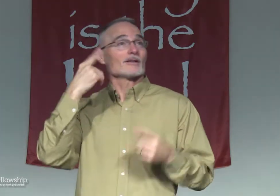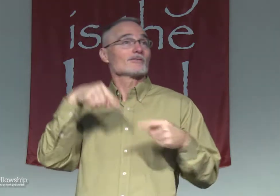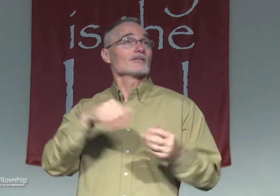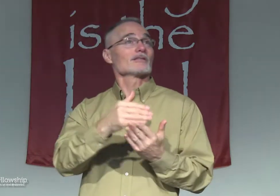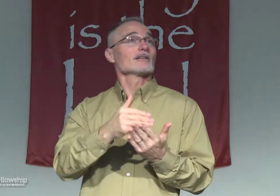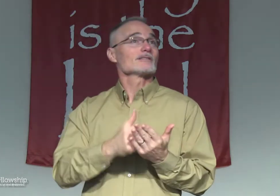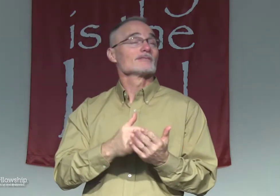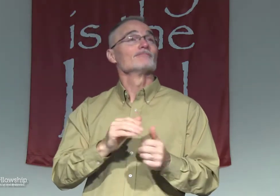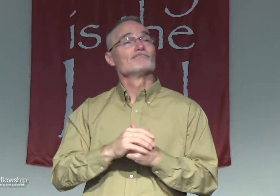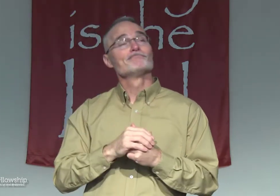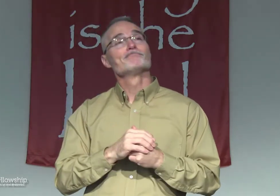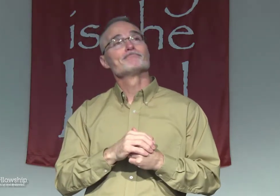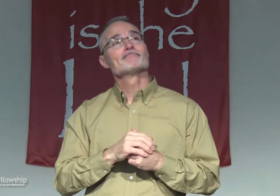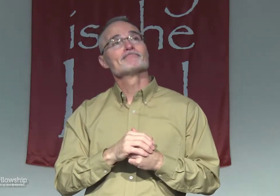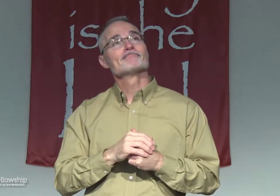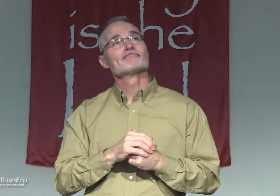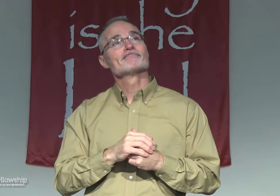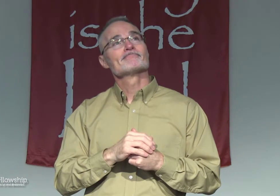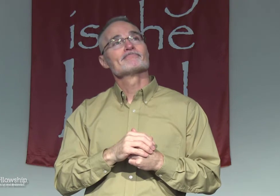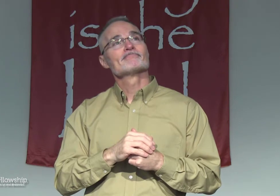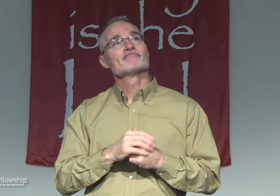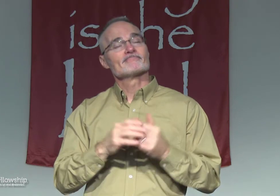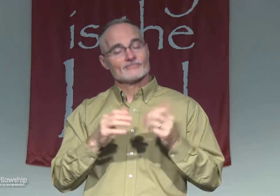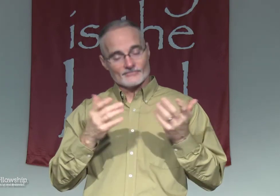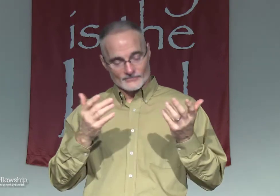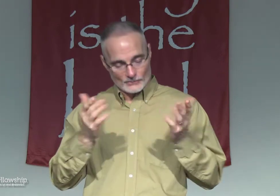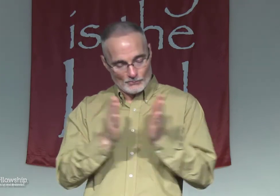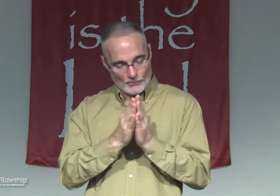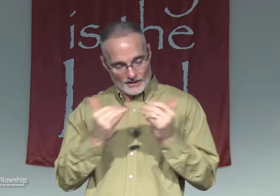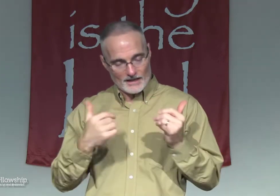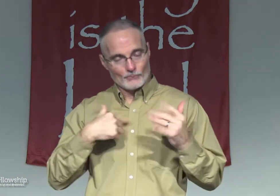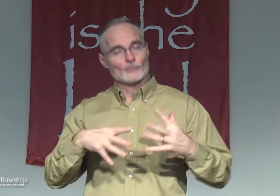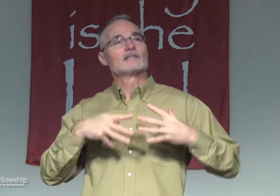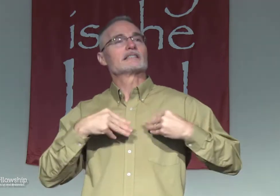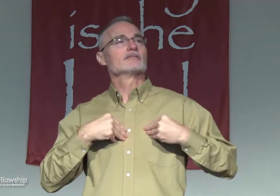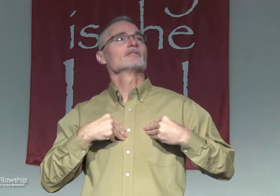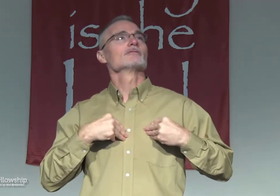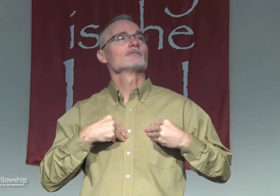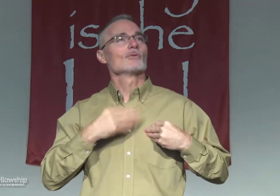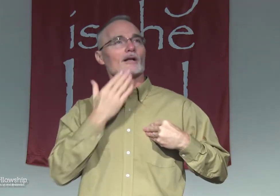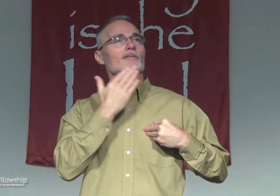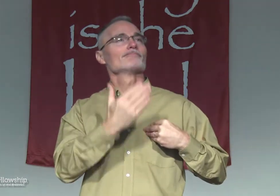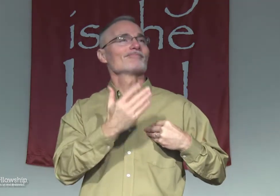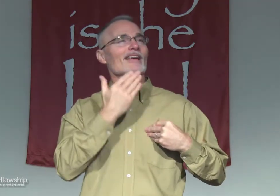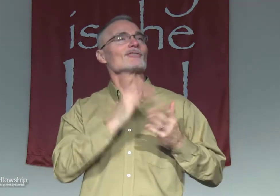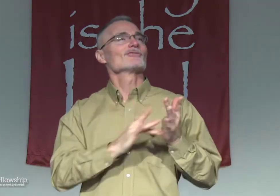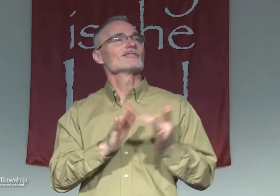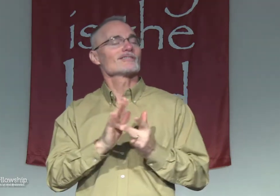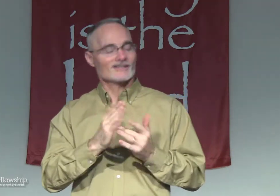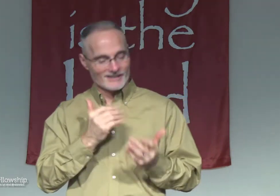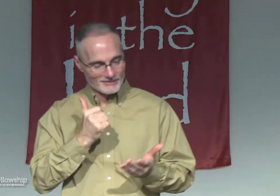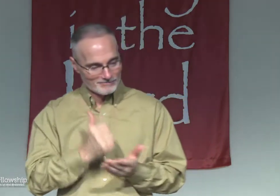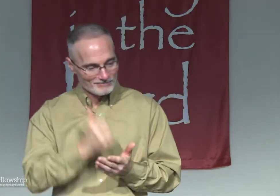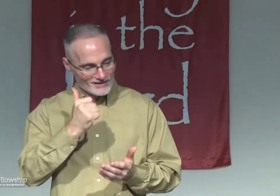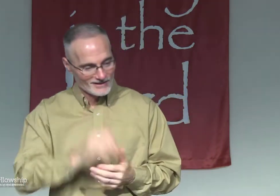been preparing our hearts and our minds for this lesson already. And we pray now that we would receive it well. Thank you,